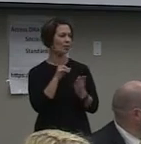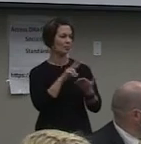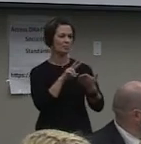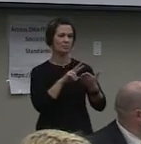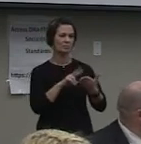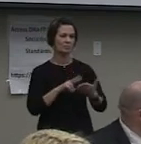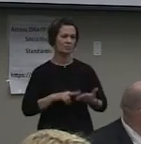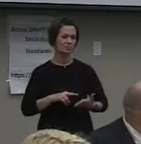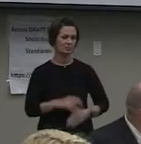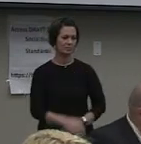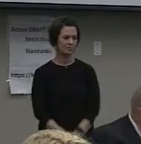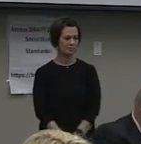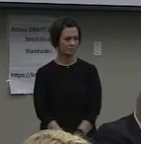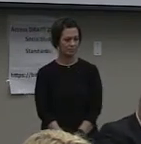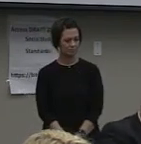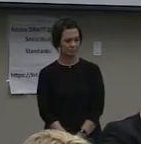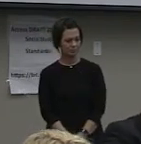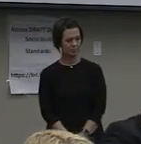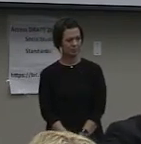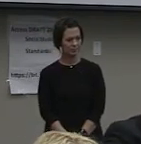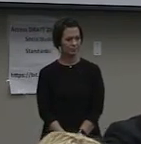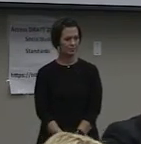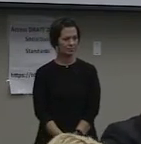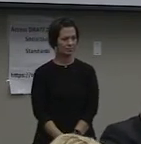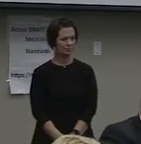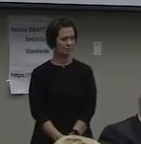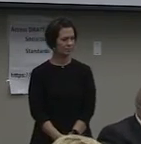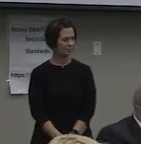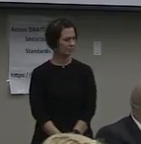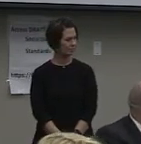Staff will coordinate that. Okay.